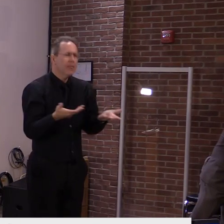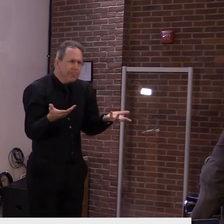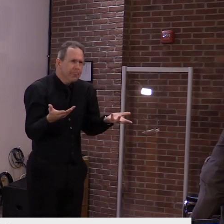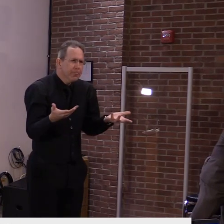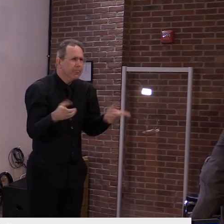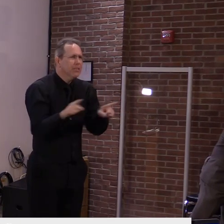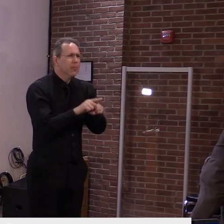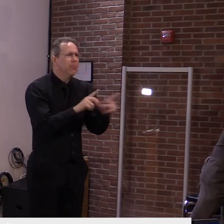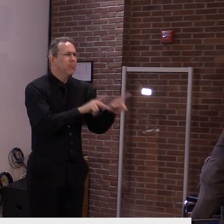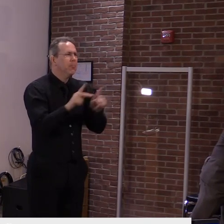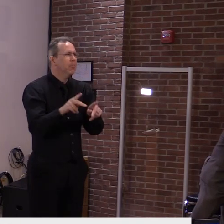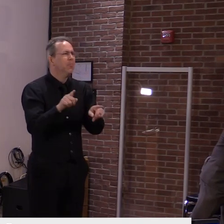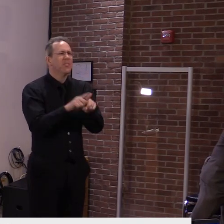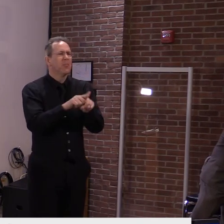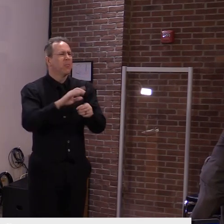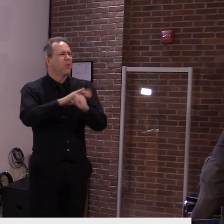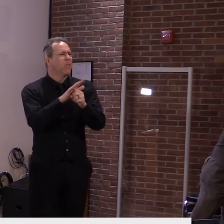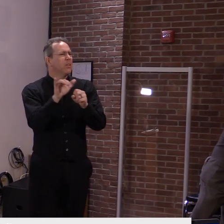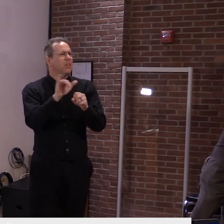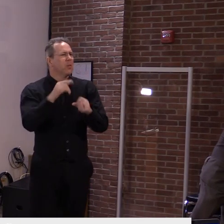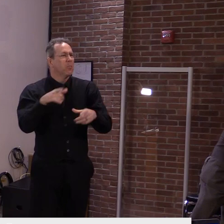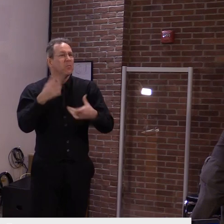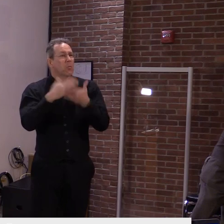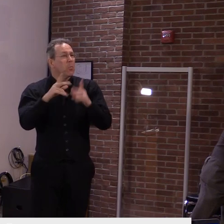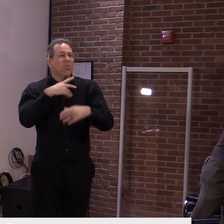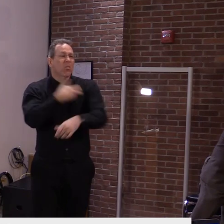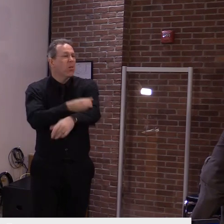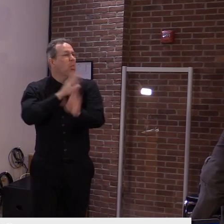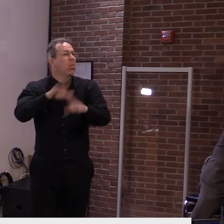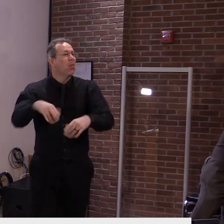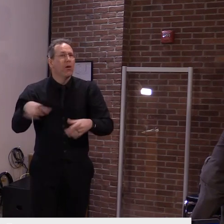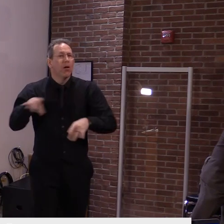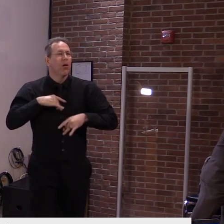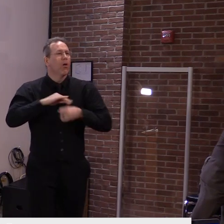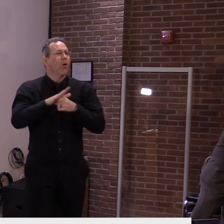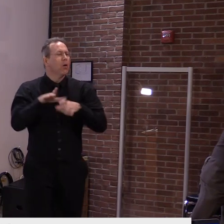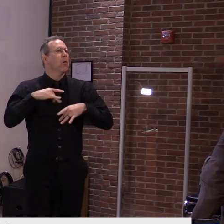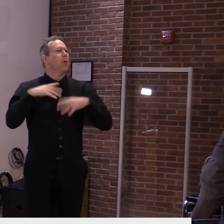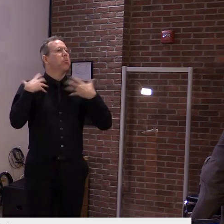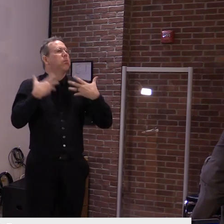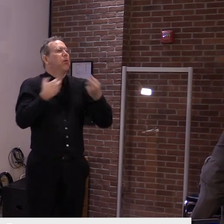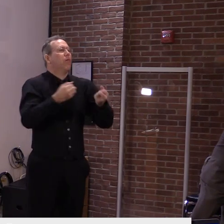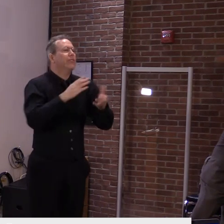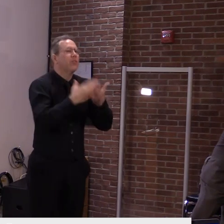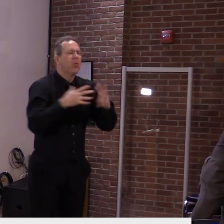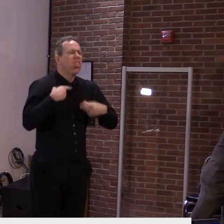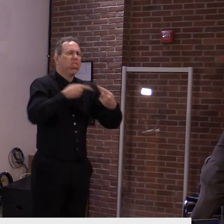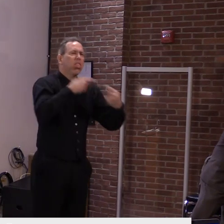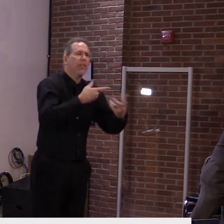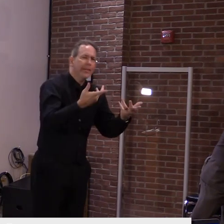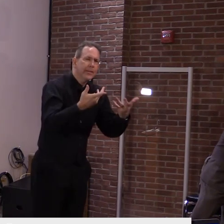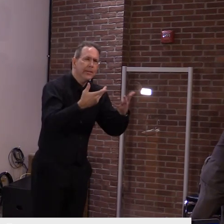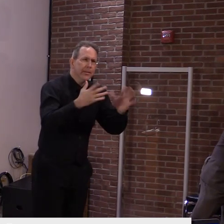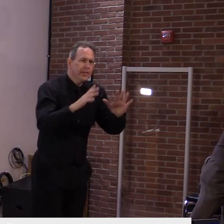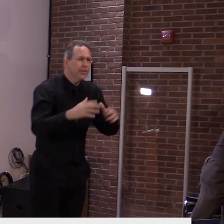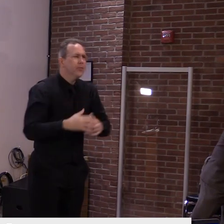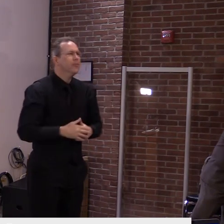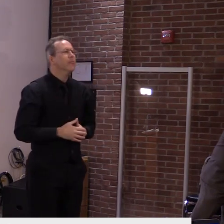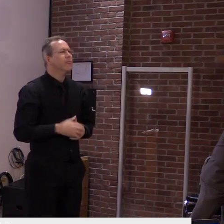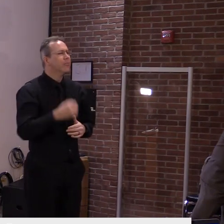COVID. Testing will never disappear. Contact tracing will never disappear. But we hope it becomes a